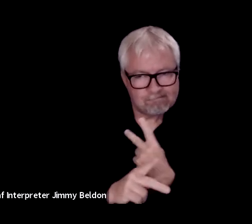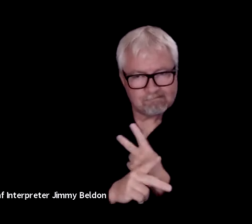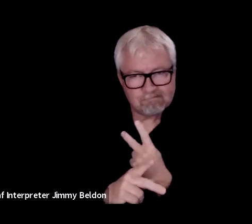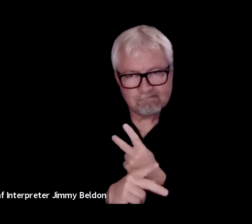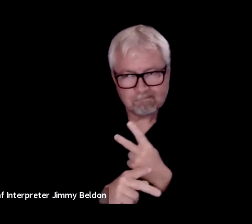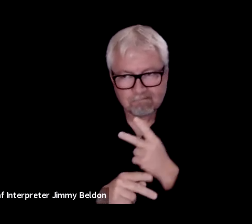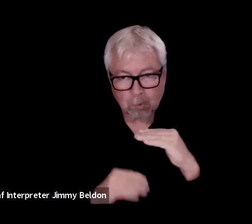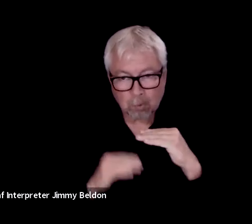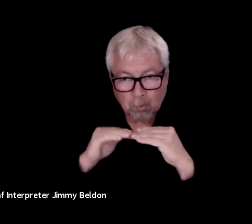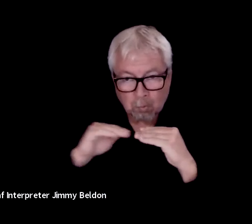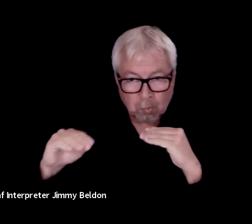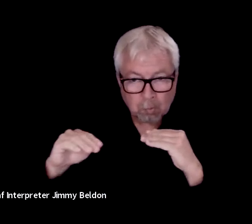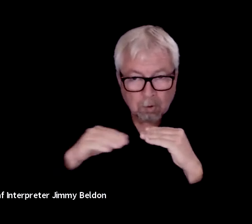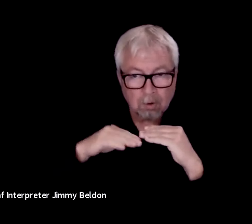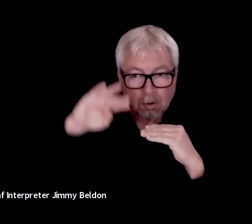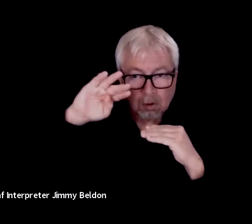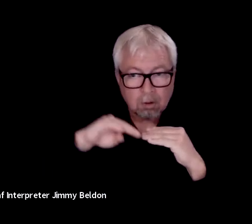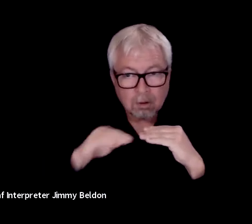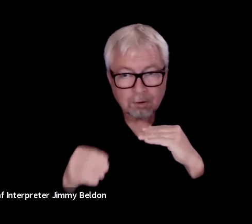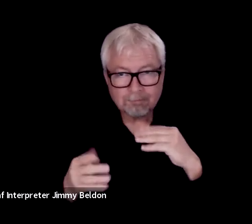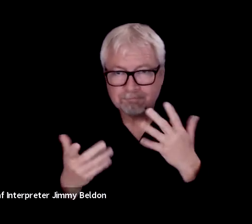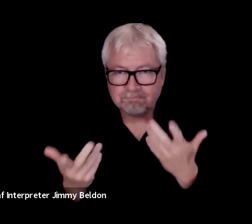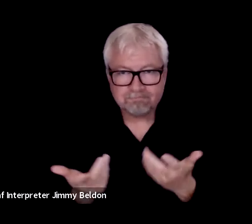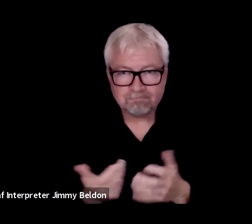Dr. Linfield, what would you add?